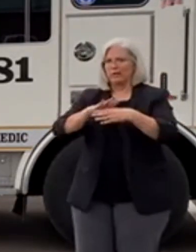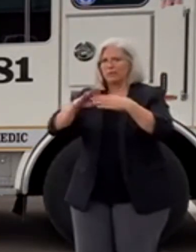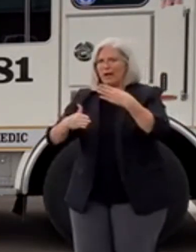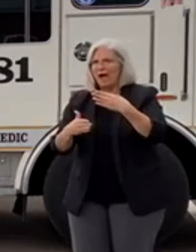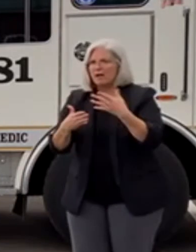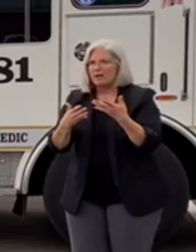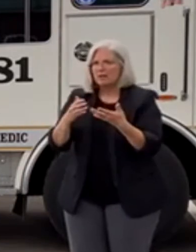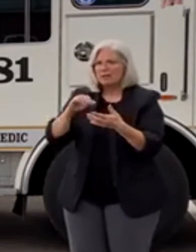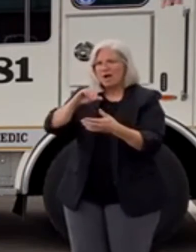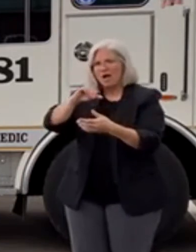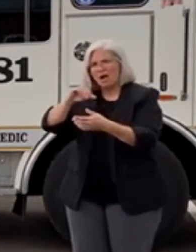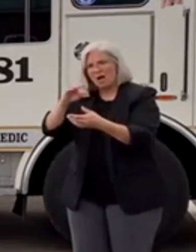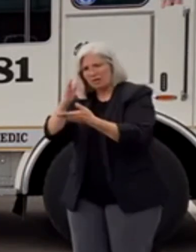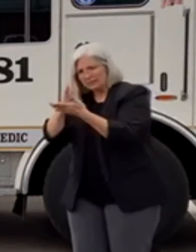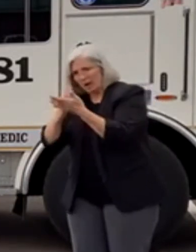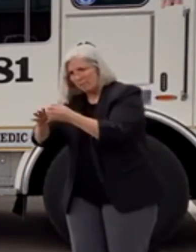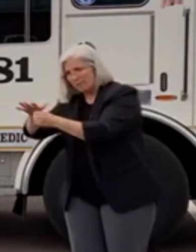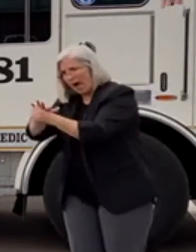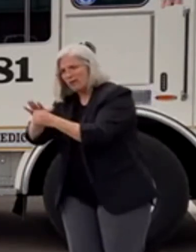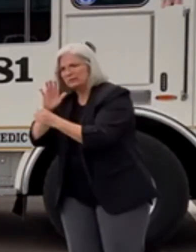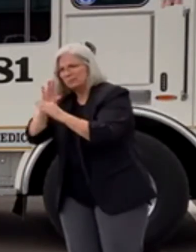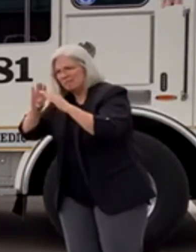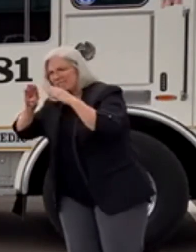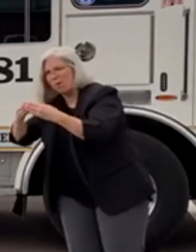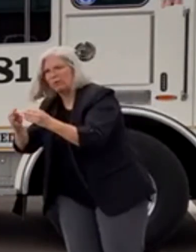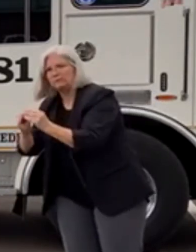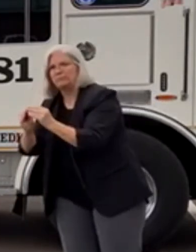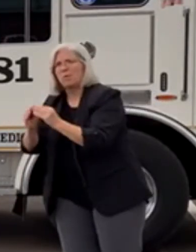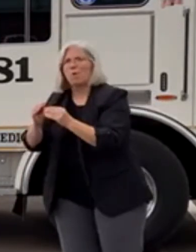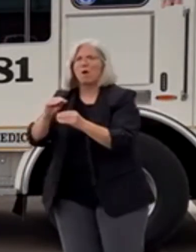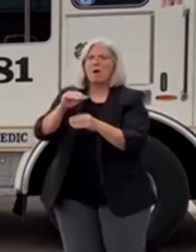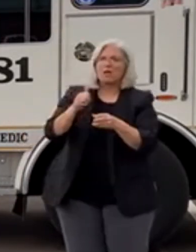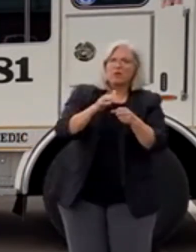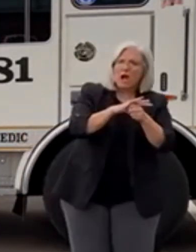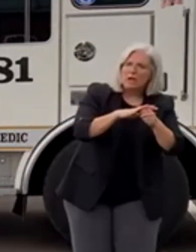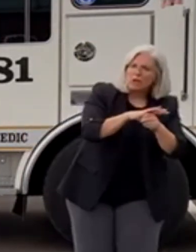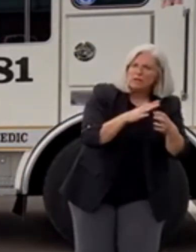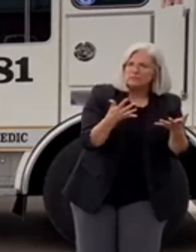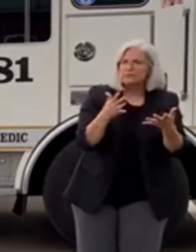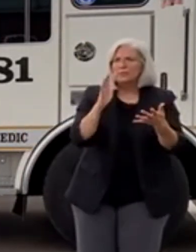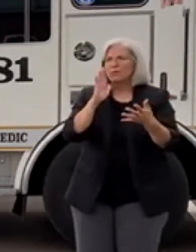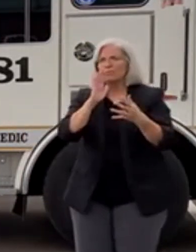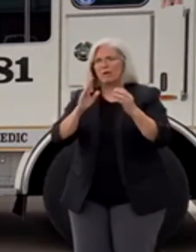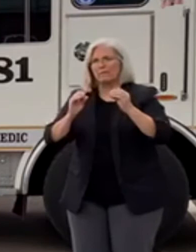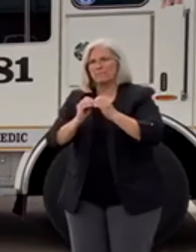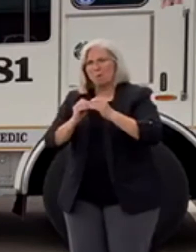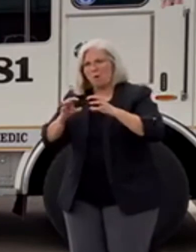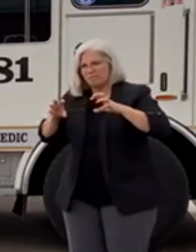be focused on? And are these efforts going to be more proactive, or